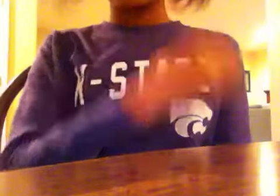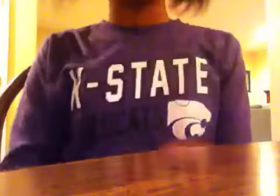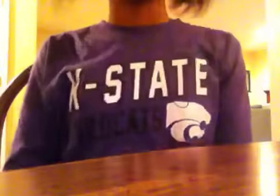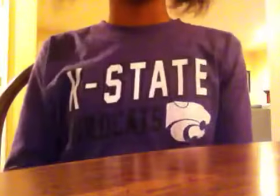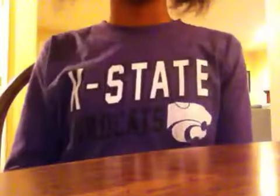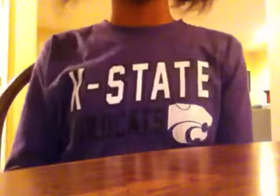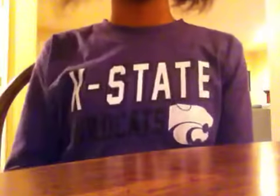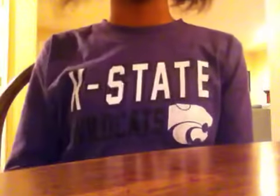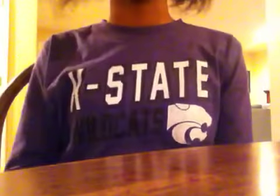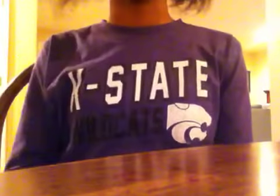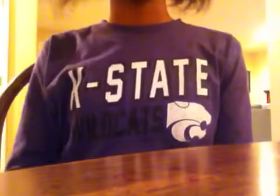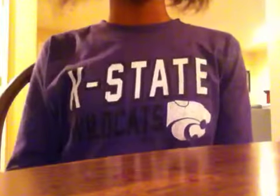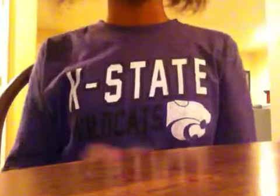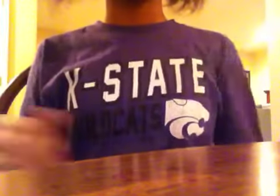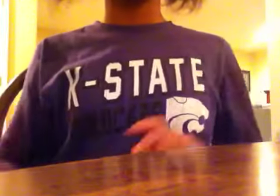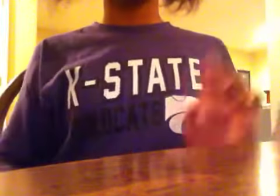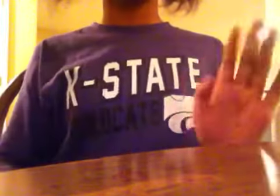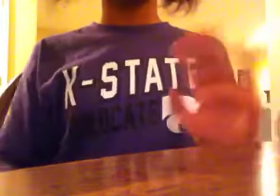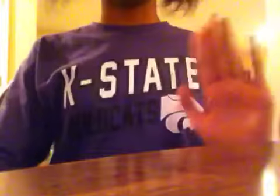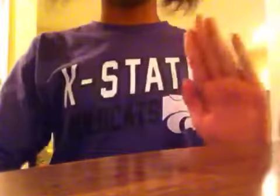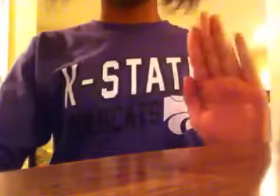video until you get it so thanks for watching girls bye